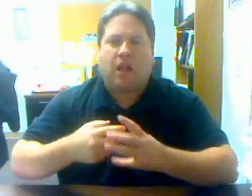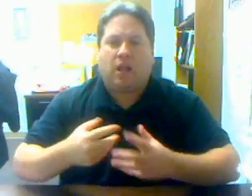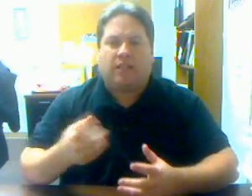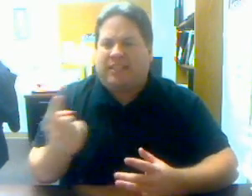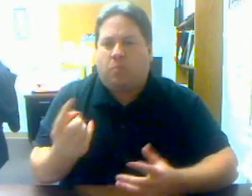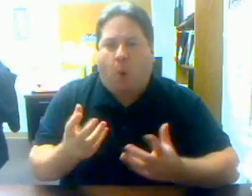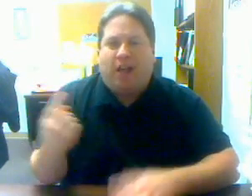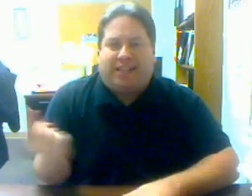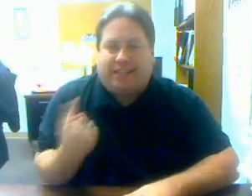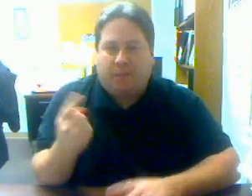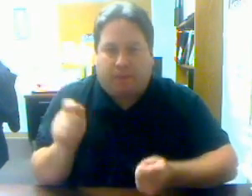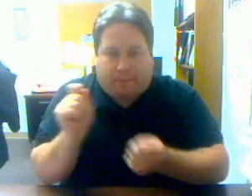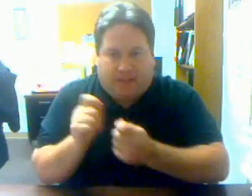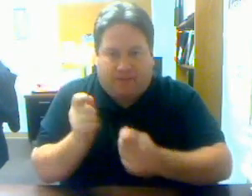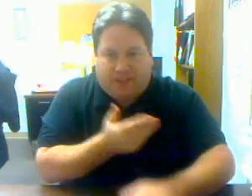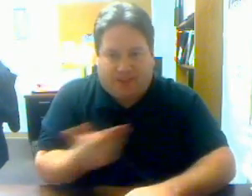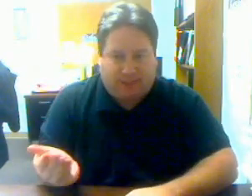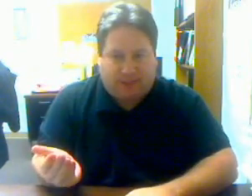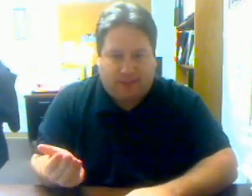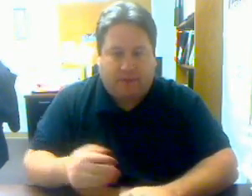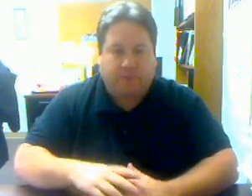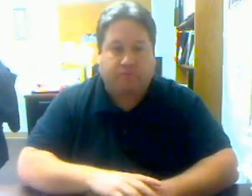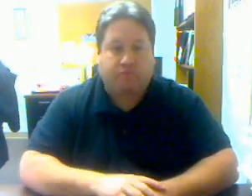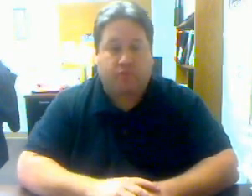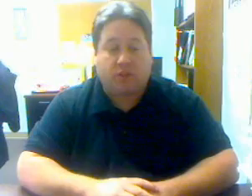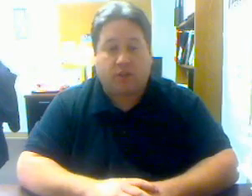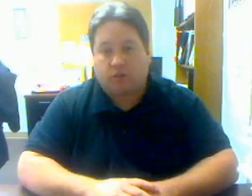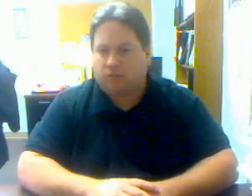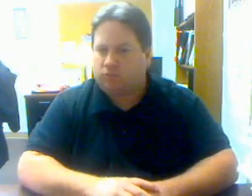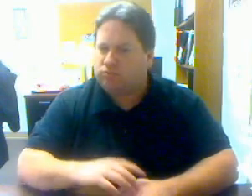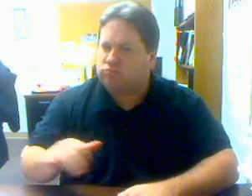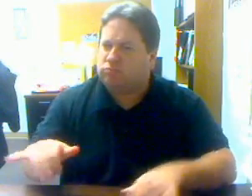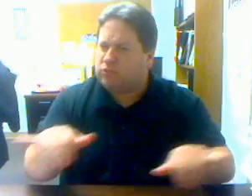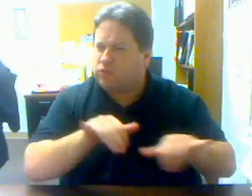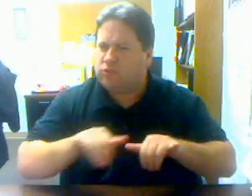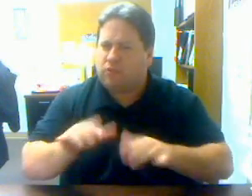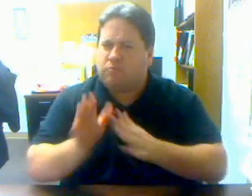We all, most of us in the world are motivated by one very specific tangible item,